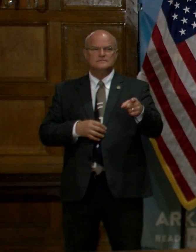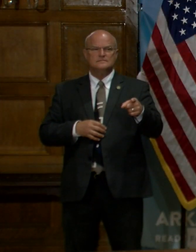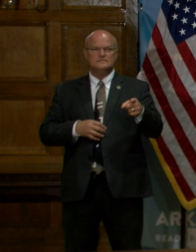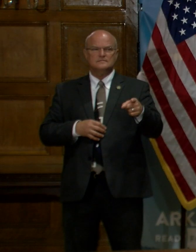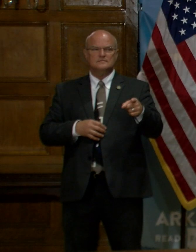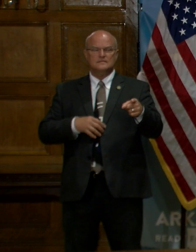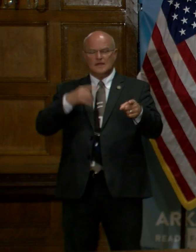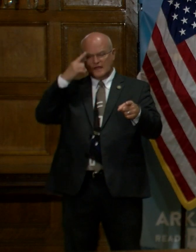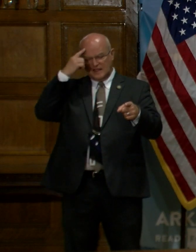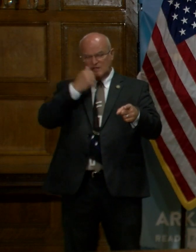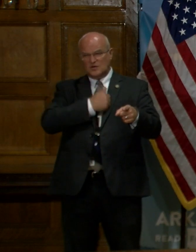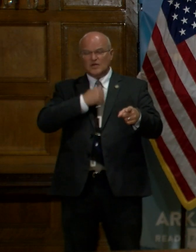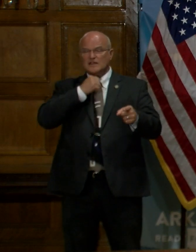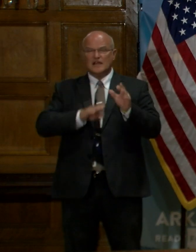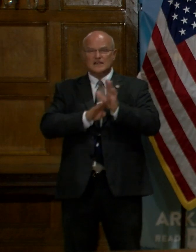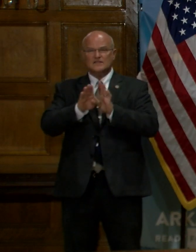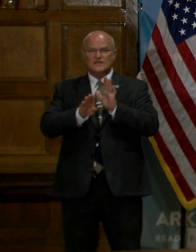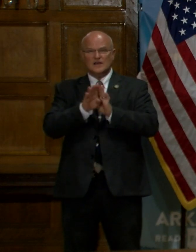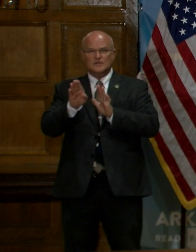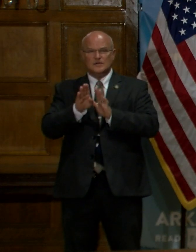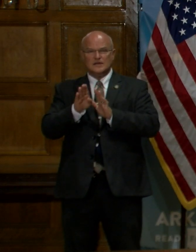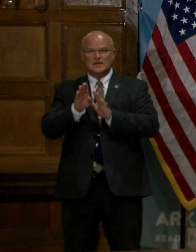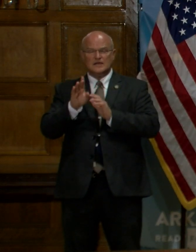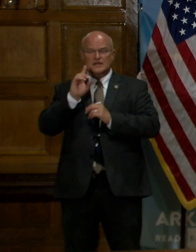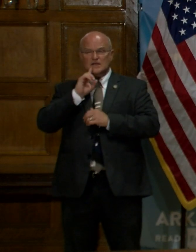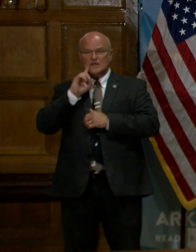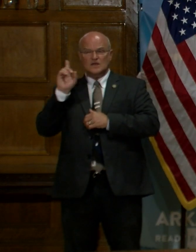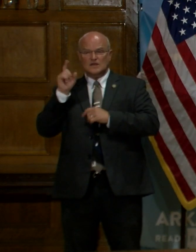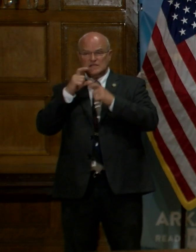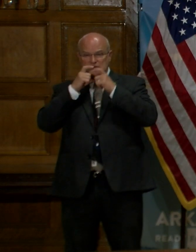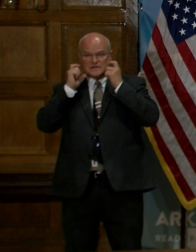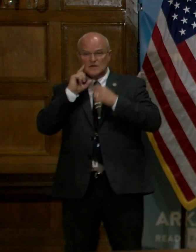Governor, do you think you'll regret not developing this model ordinance sooner?